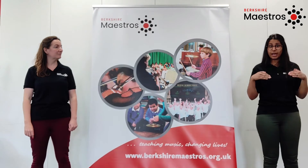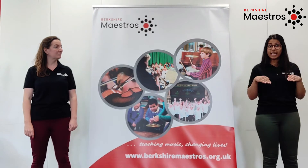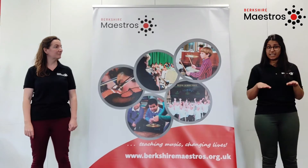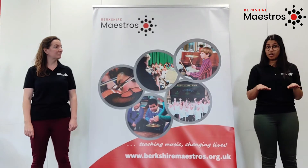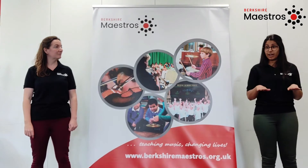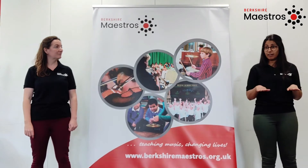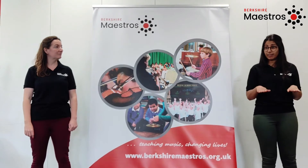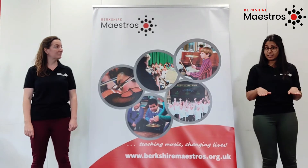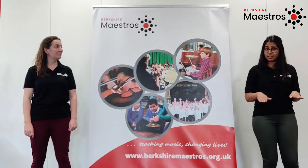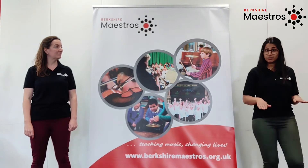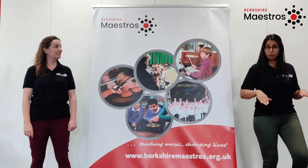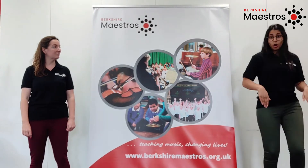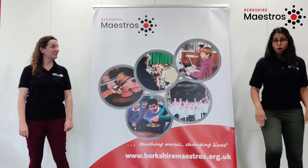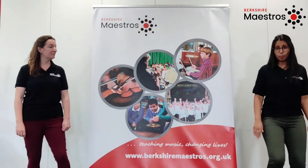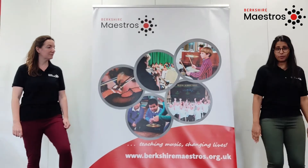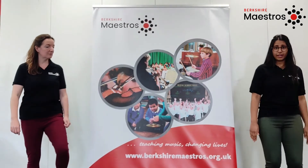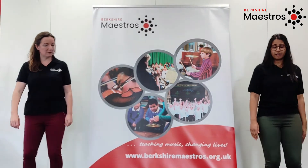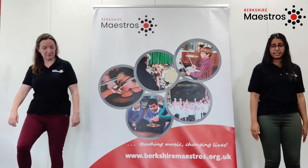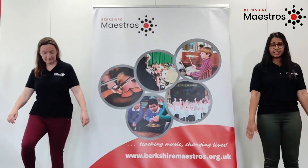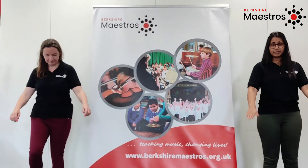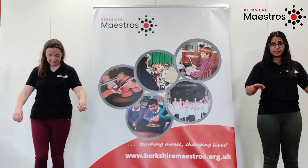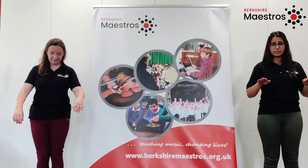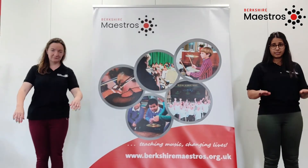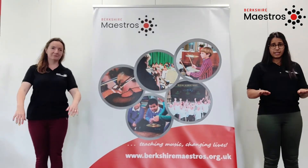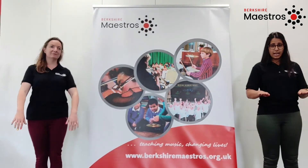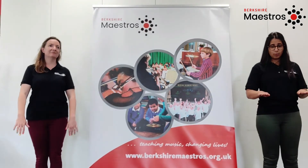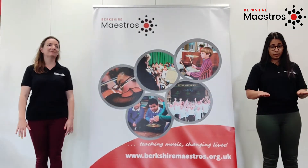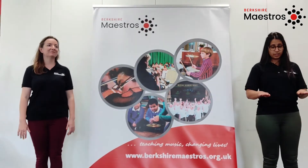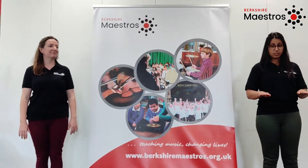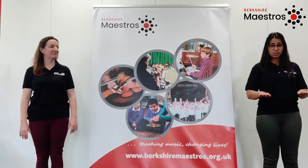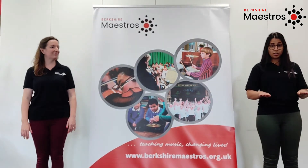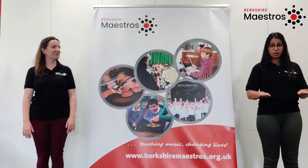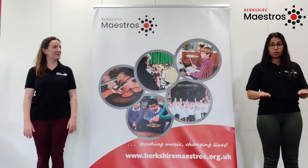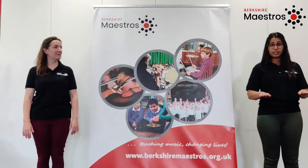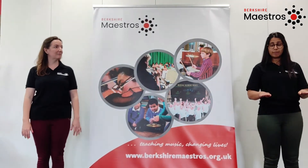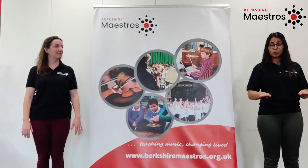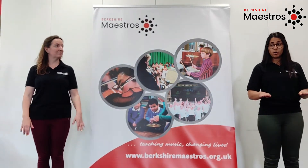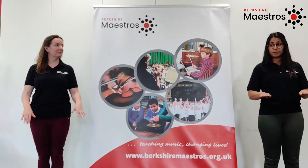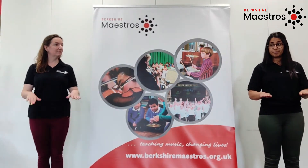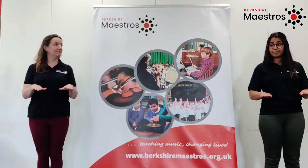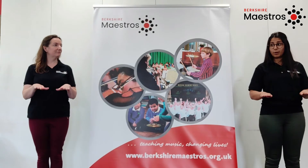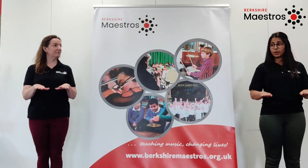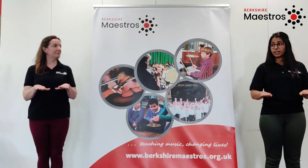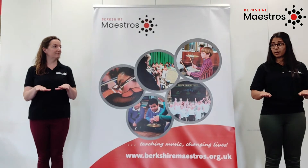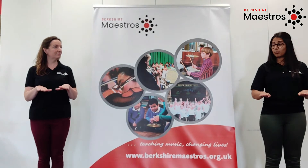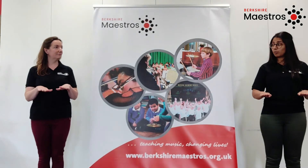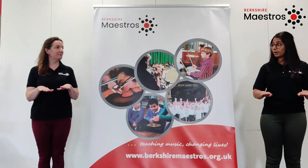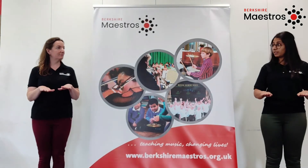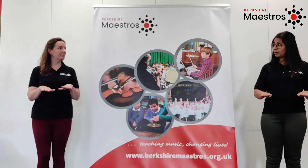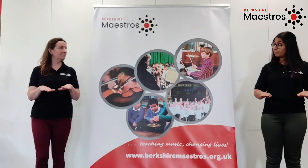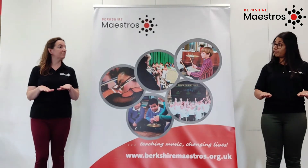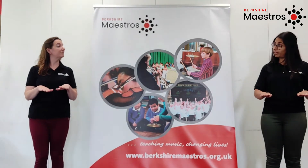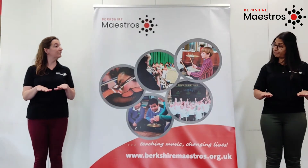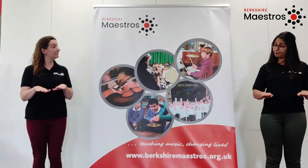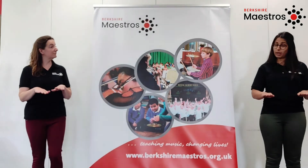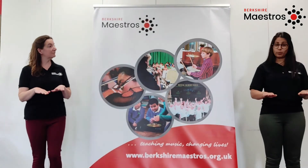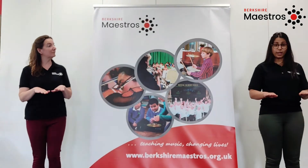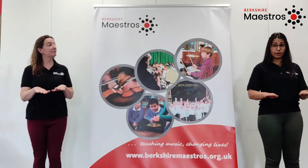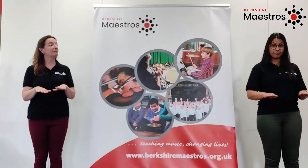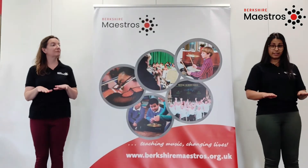get in our elevator. So hop on the elevator and we're going to start on level one. And we're going to go all the way up to number five. And we go like this.